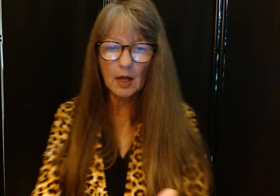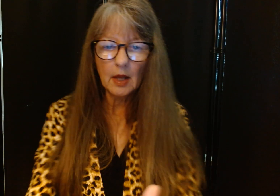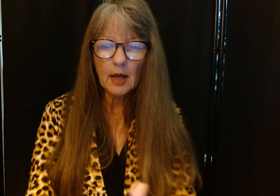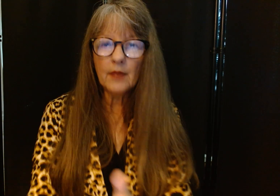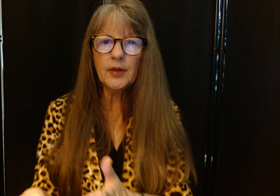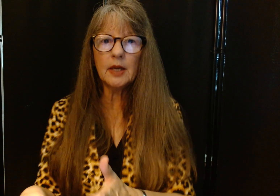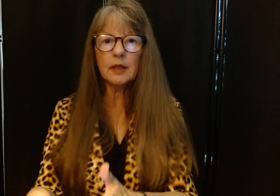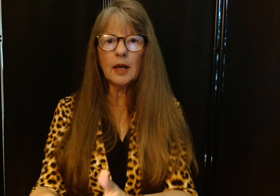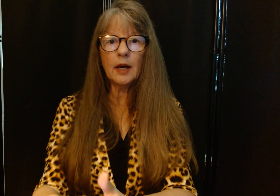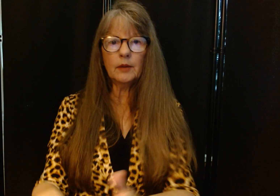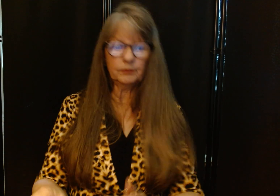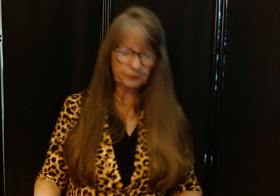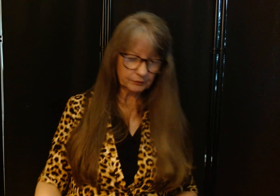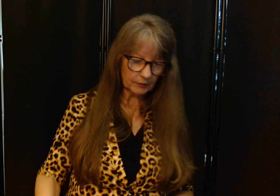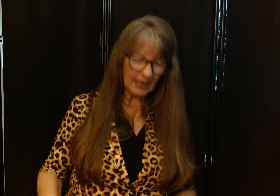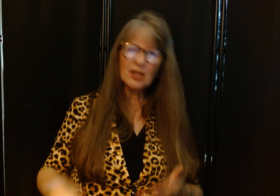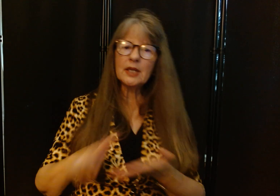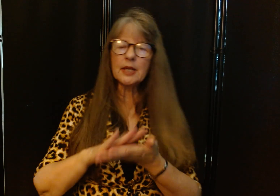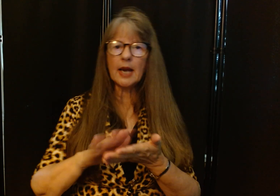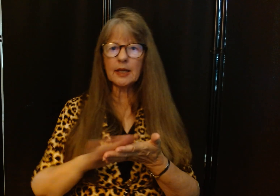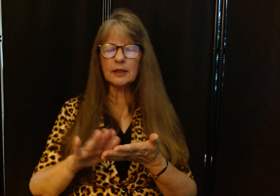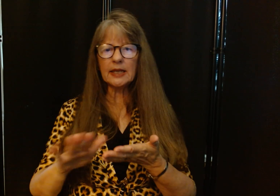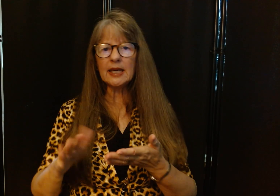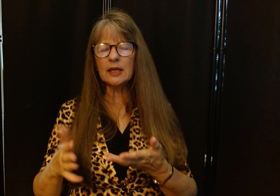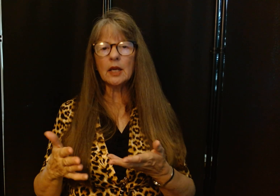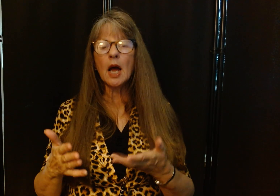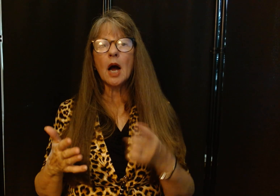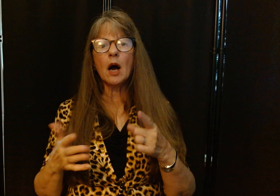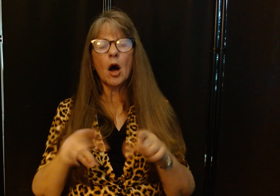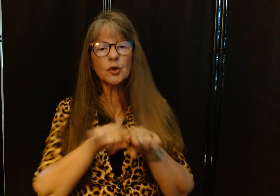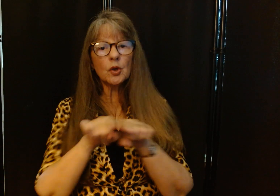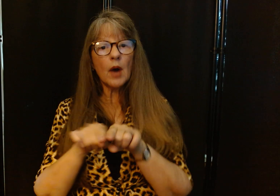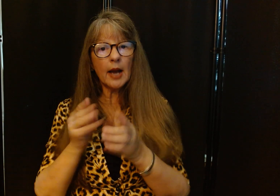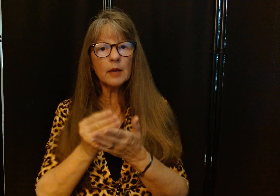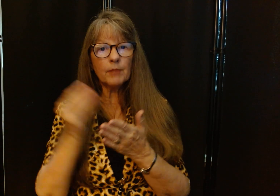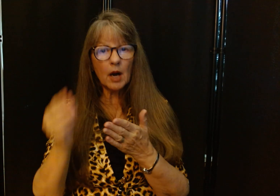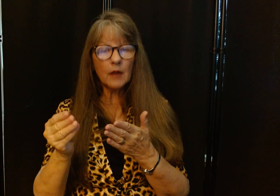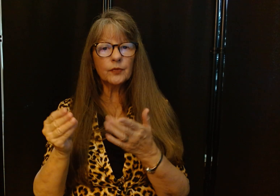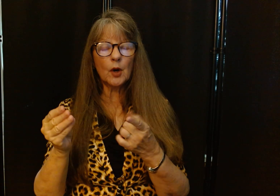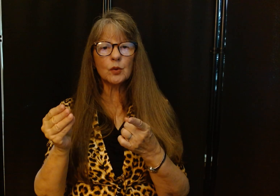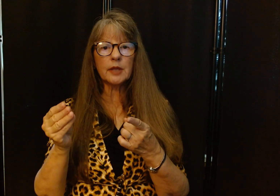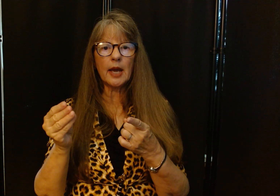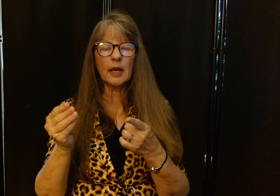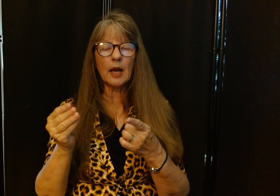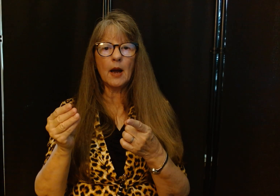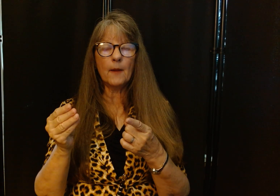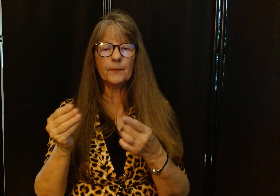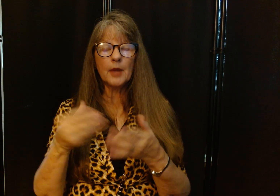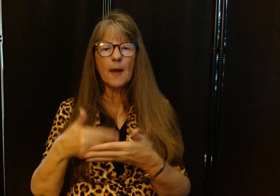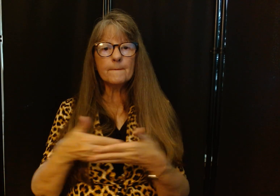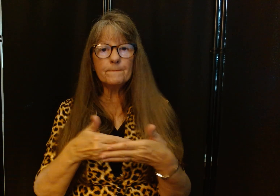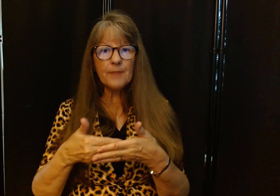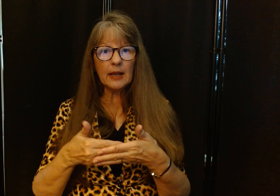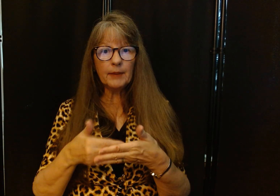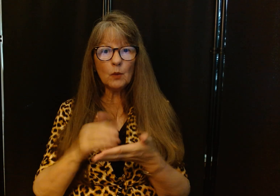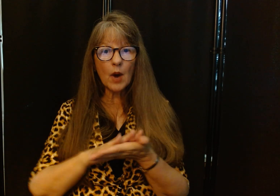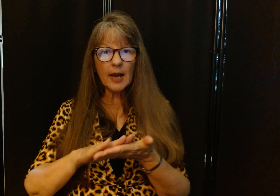And then and you need to kind of clean. And also I had bought those like baby